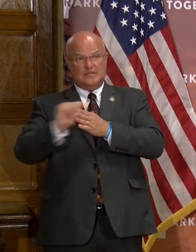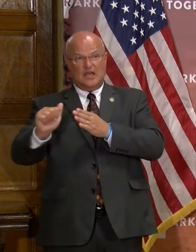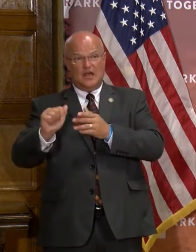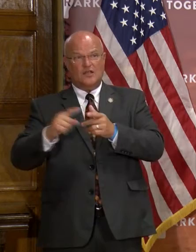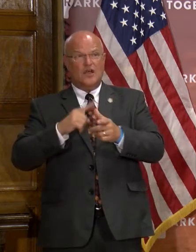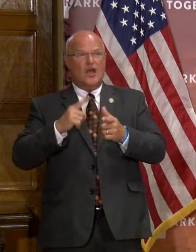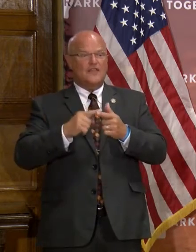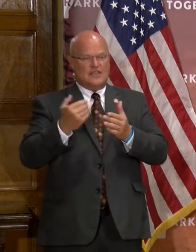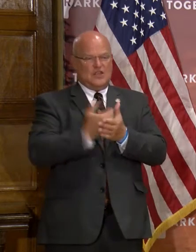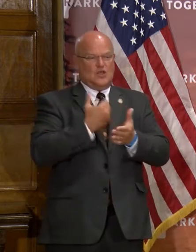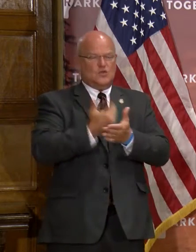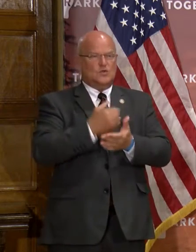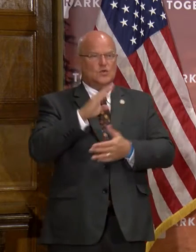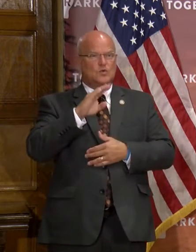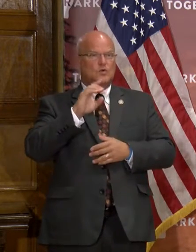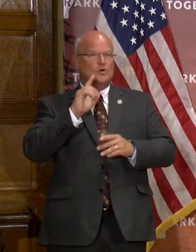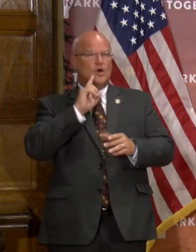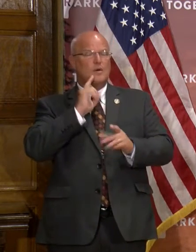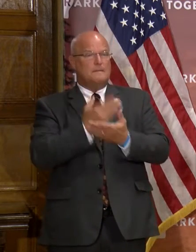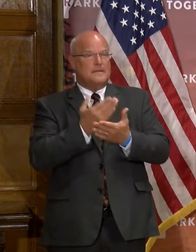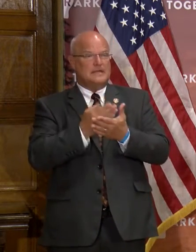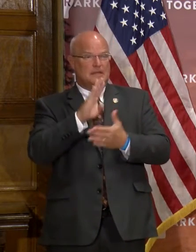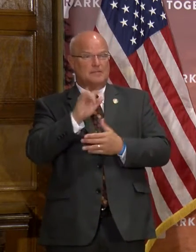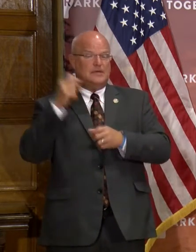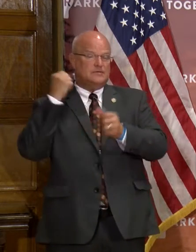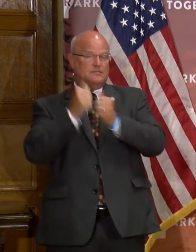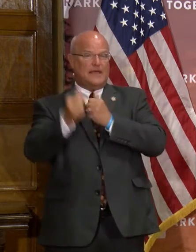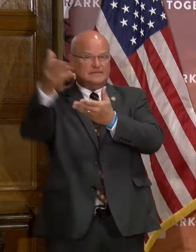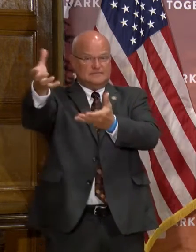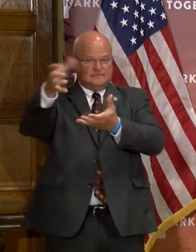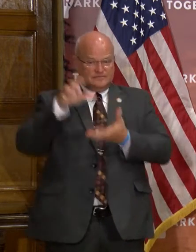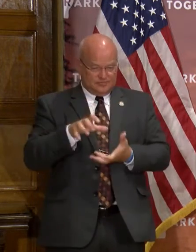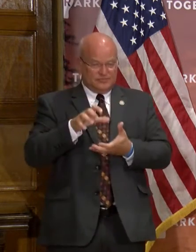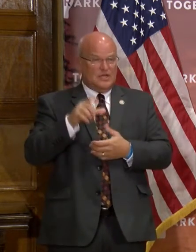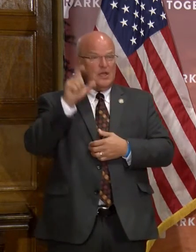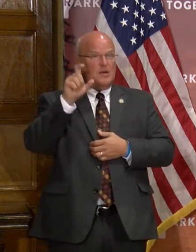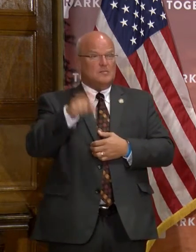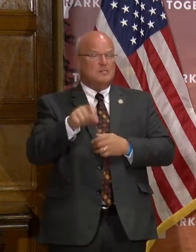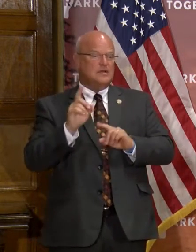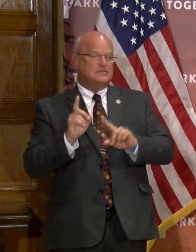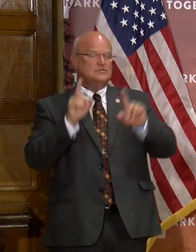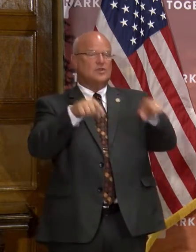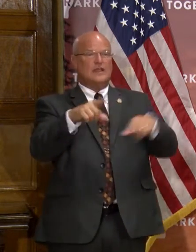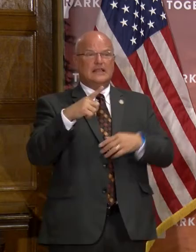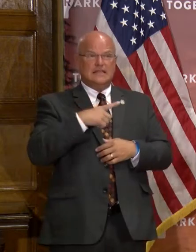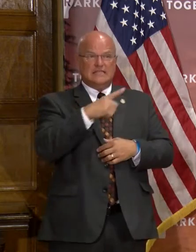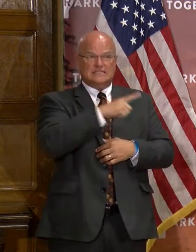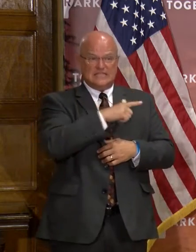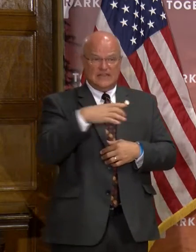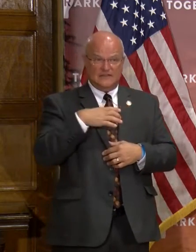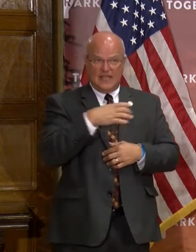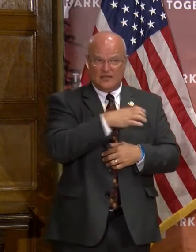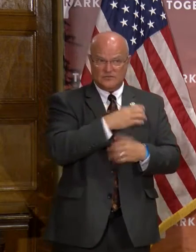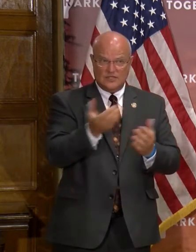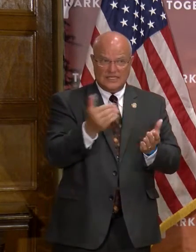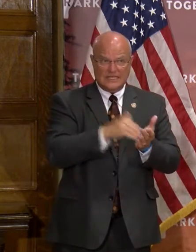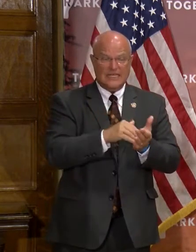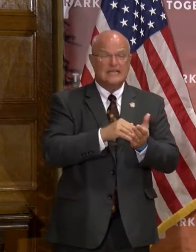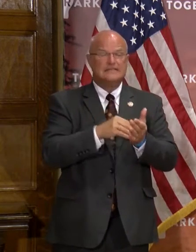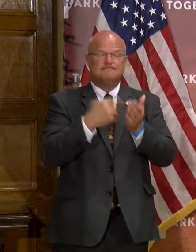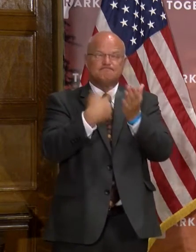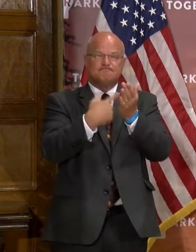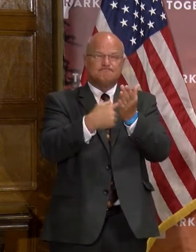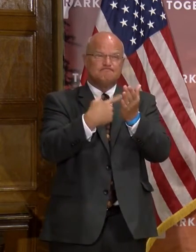new appropriation bill that would be passed, and that means you'd have to go to the Legislative Council to